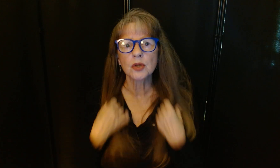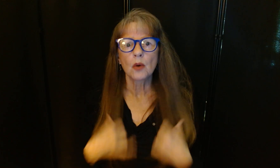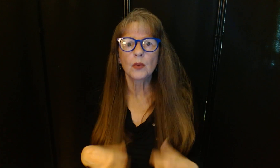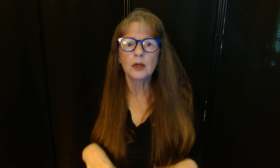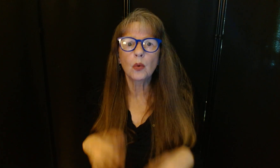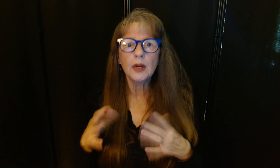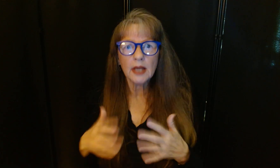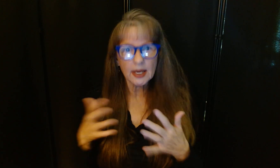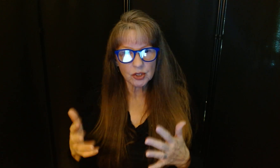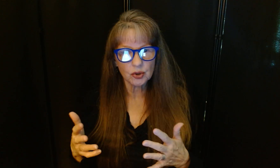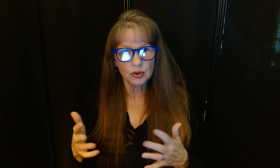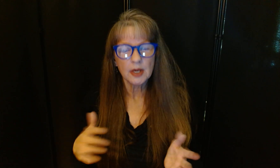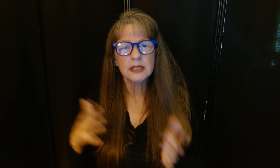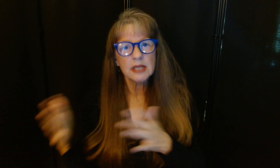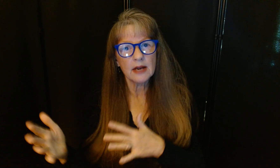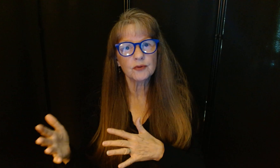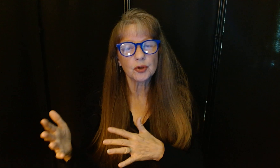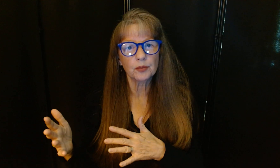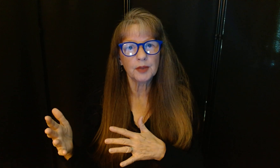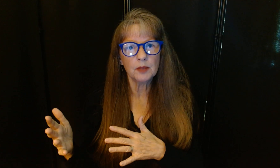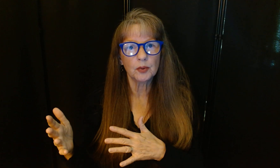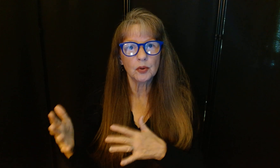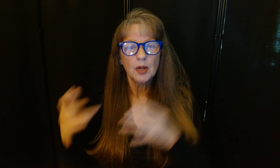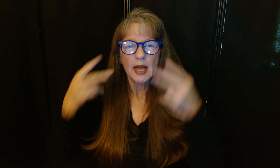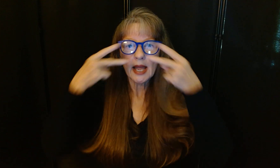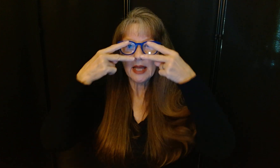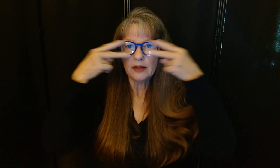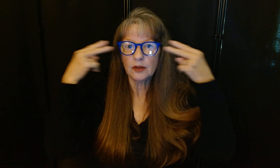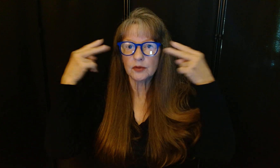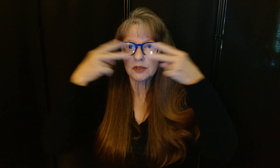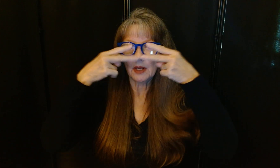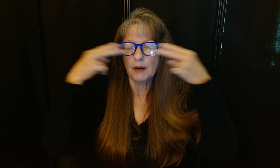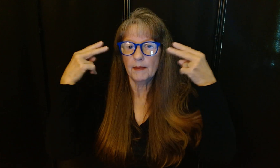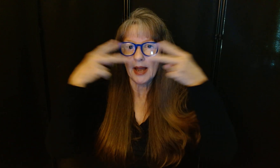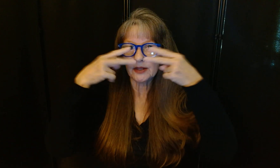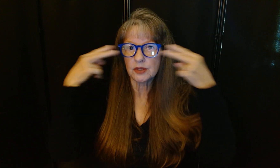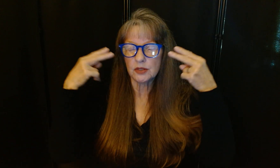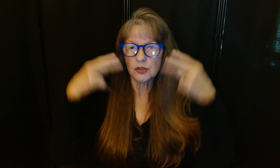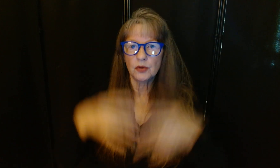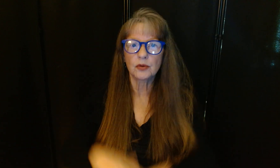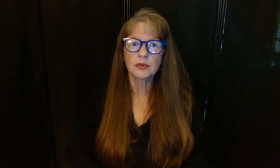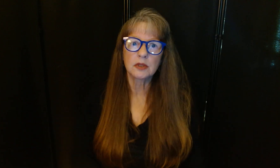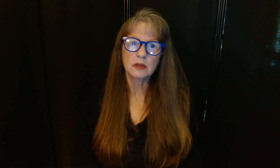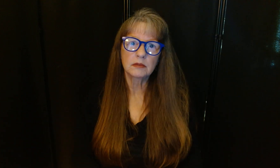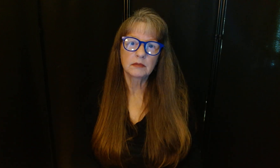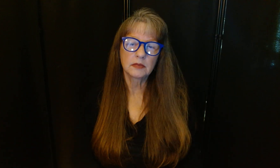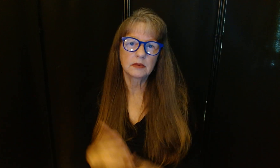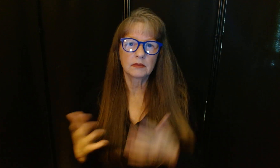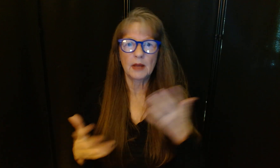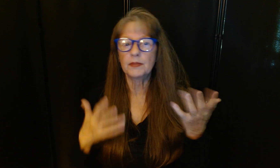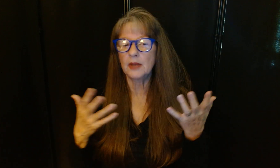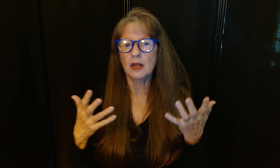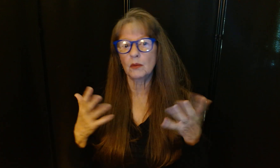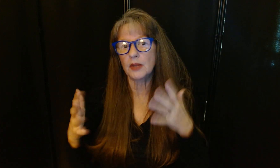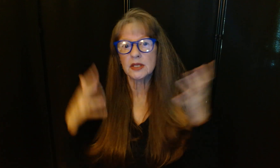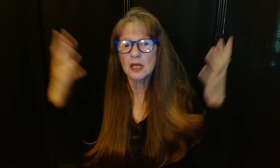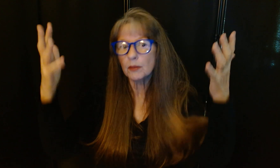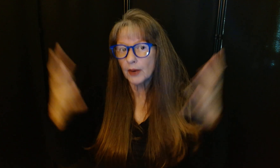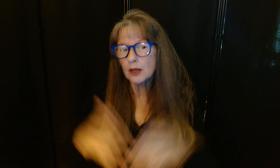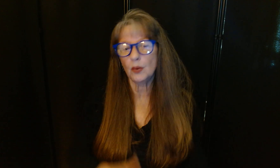when Queen Esther saved her people, and there's a mask, and so there's they when they celebrate Queen